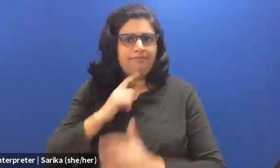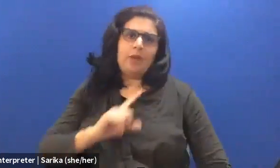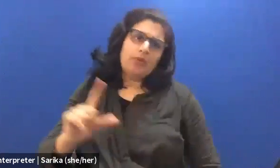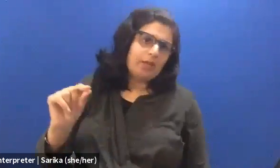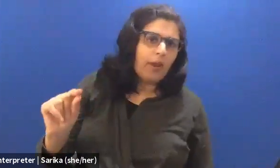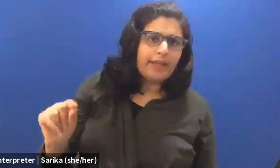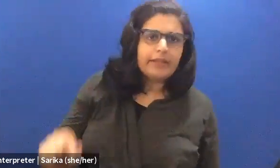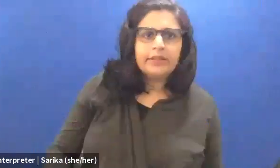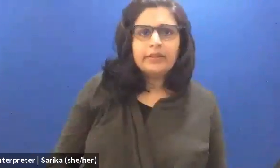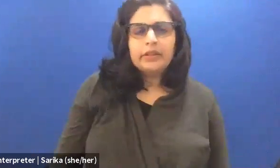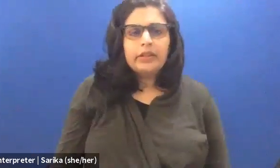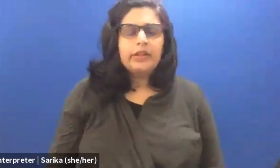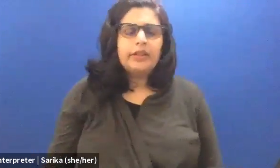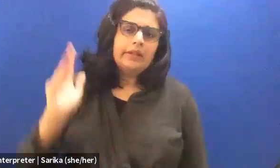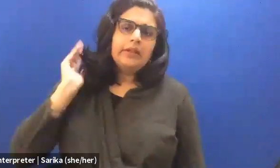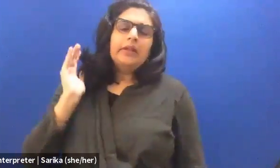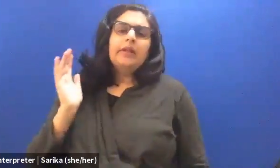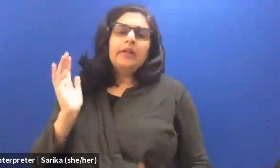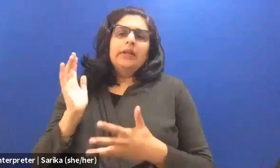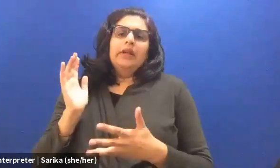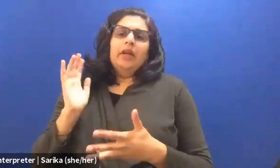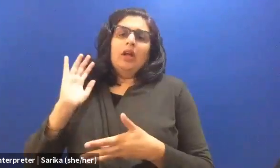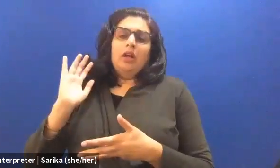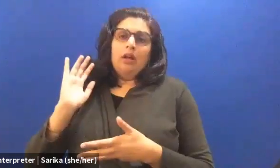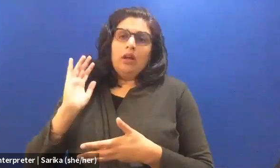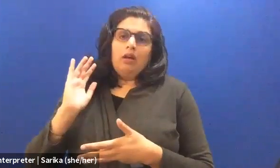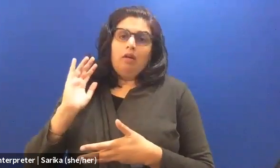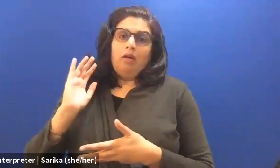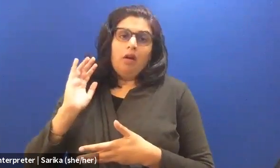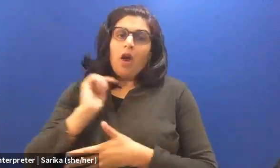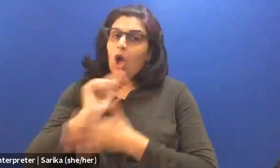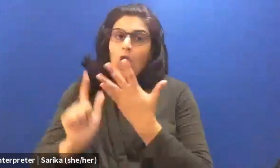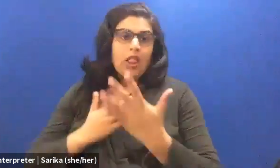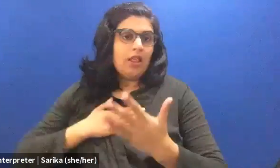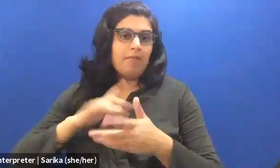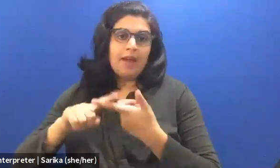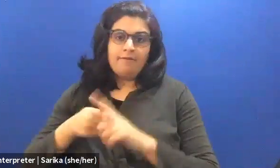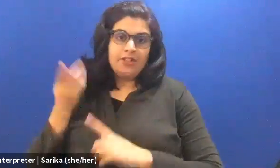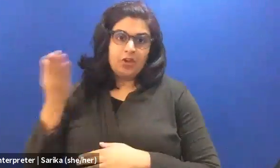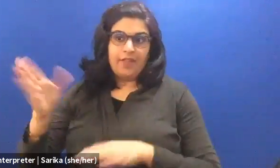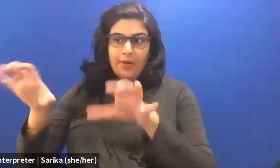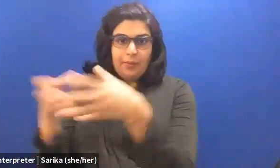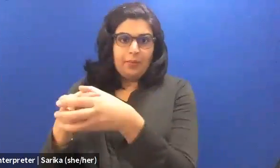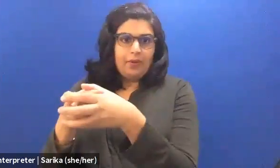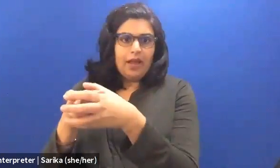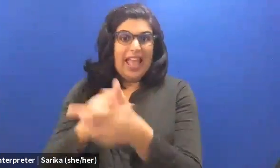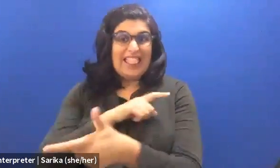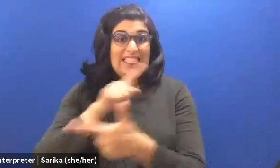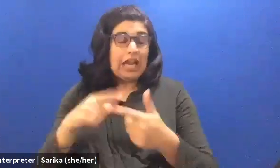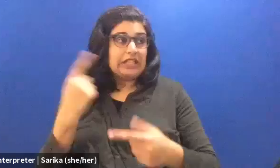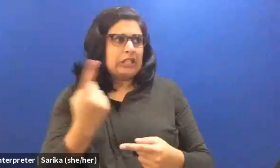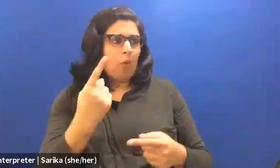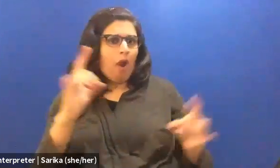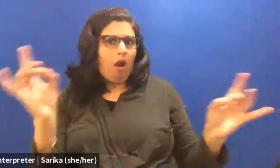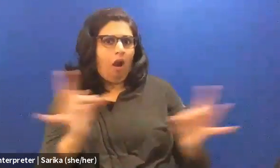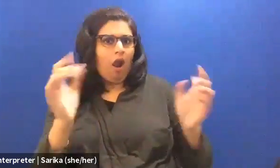20-year-old, and all of my friends are there, right? And all of a sudden someone is violent with